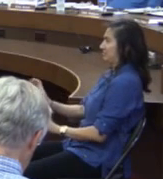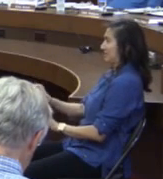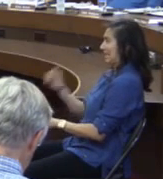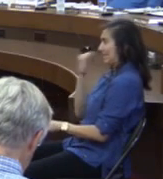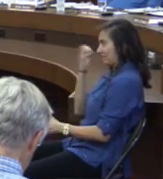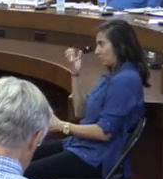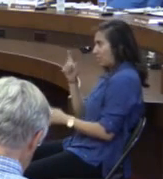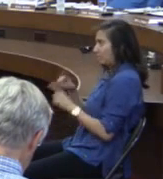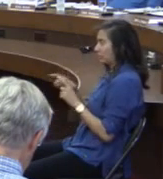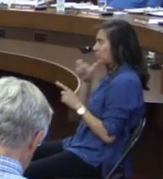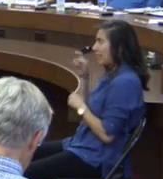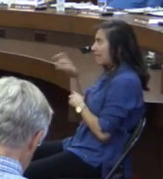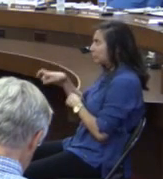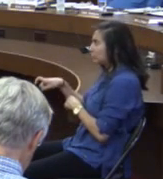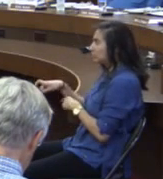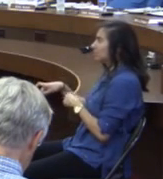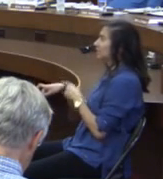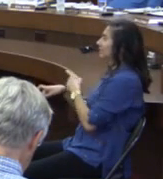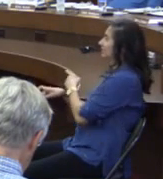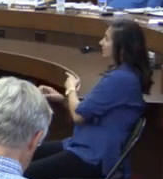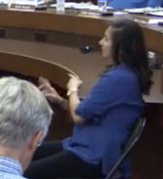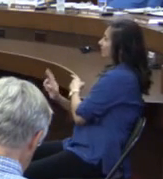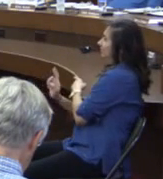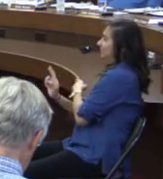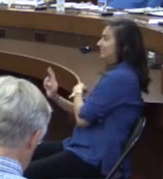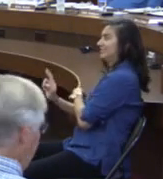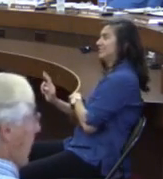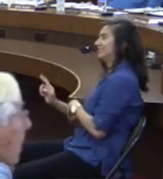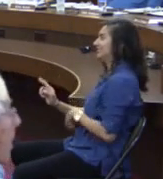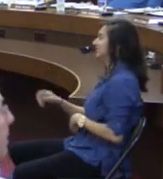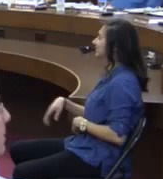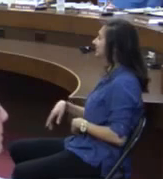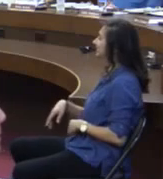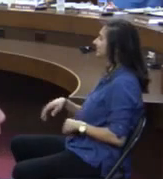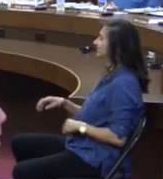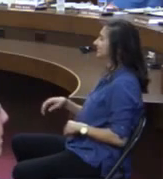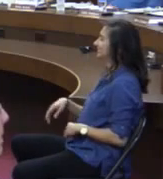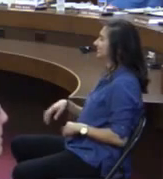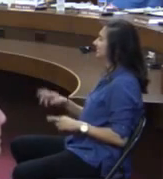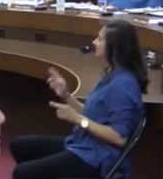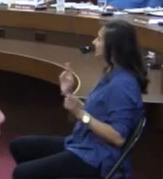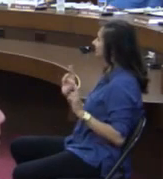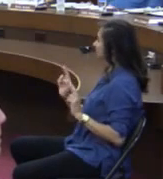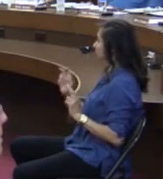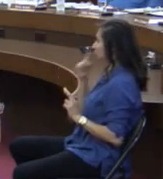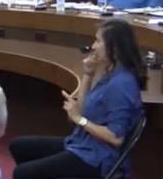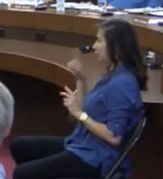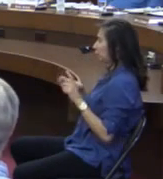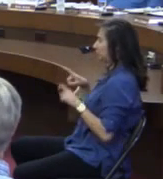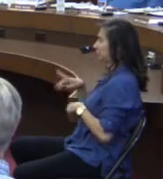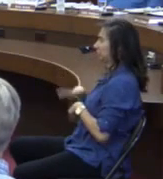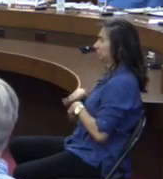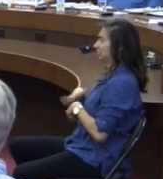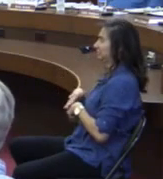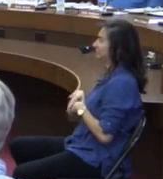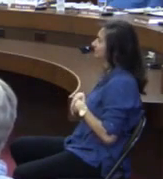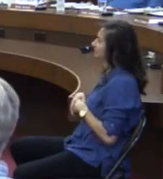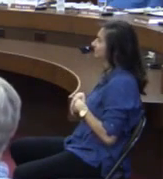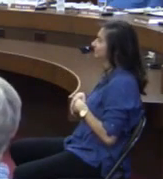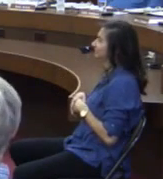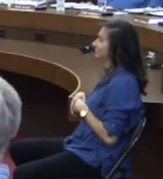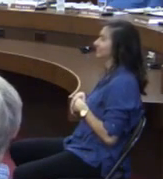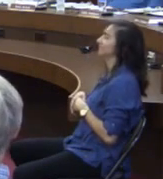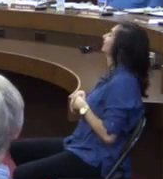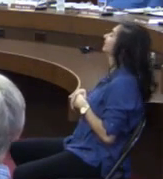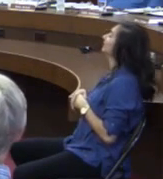but just be ready come for up, questions. But yeah. They may have a question, so don't leave until you have a chance for a question. Okay,